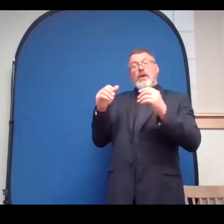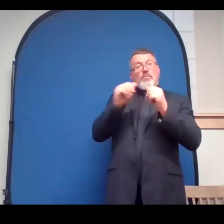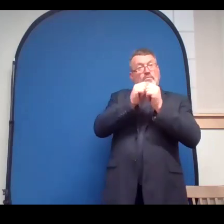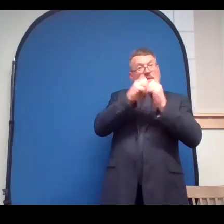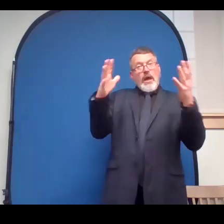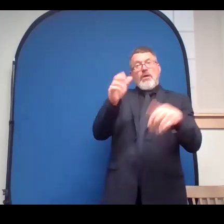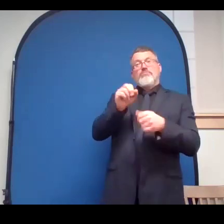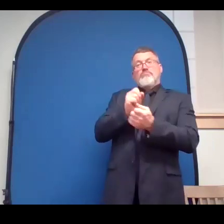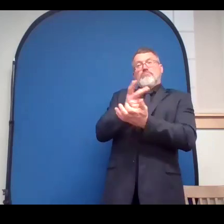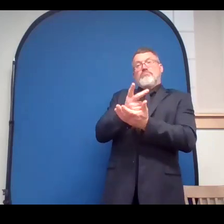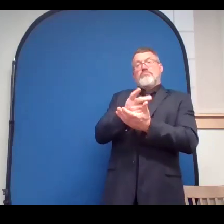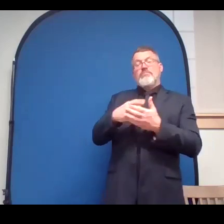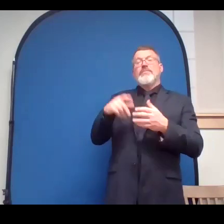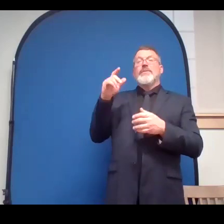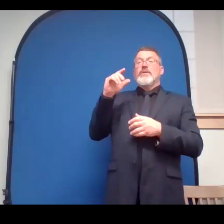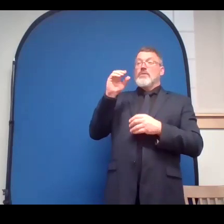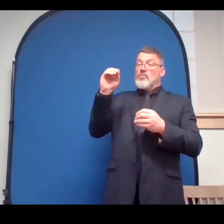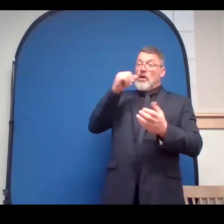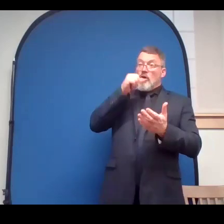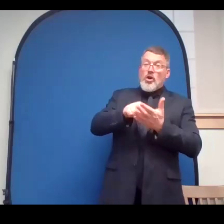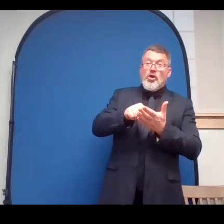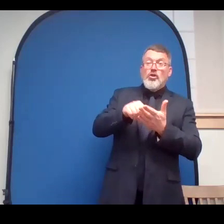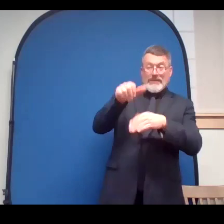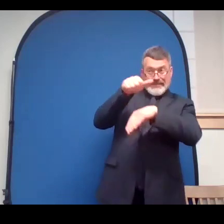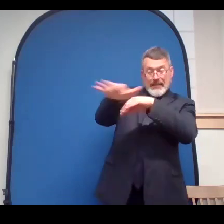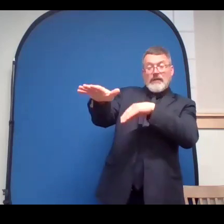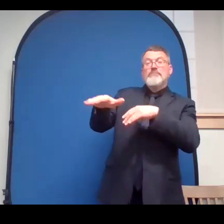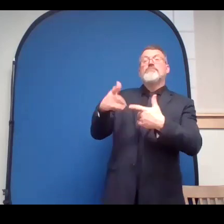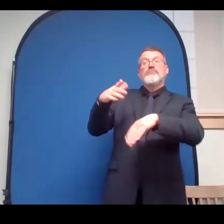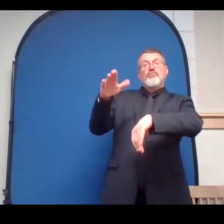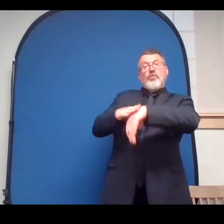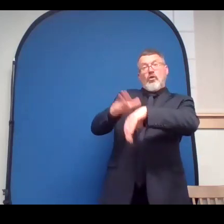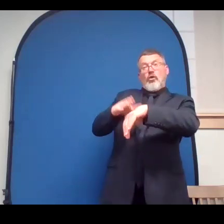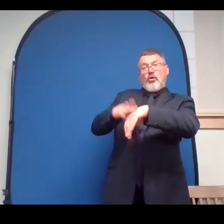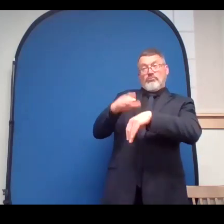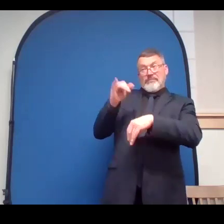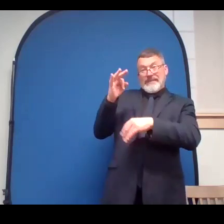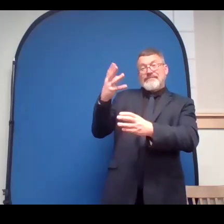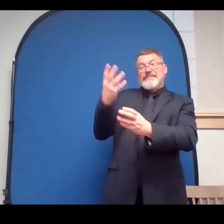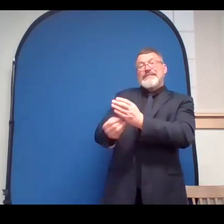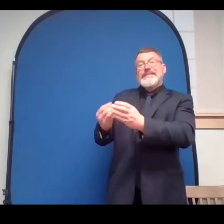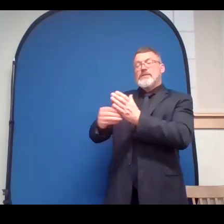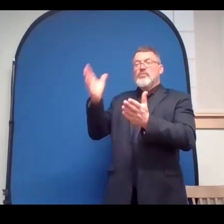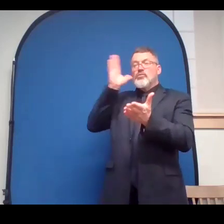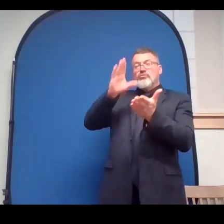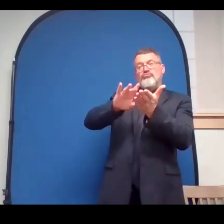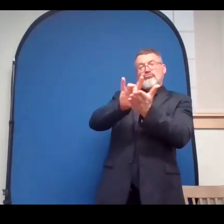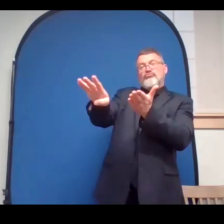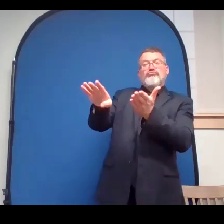and those letters tell them if they get so many more, they're done, that they will be out processed from the military.